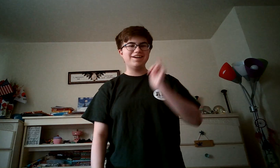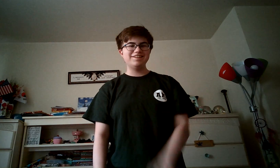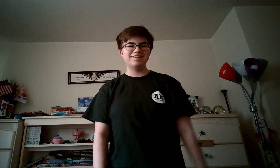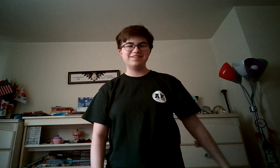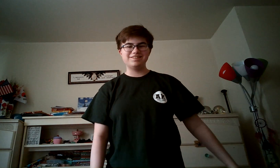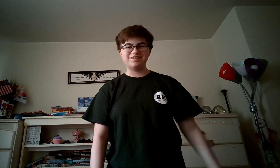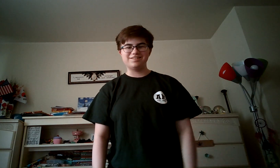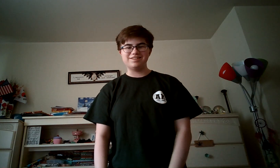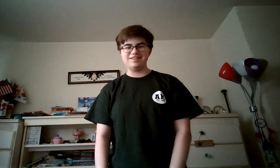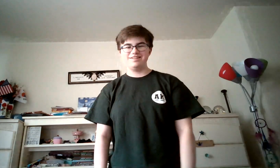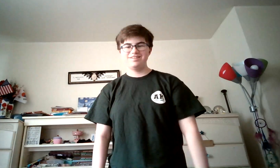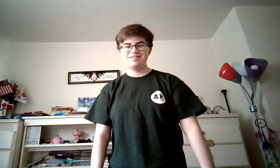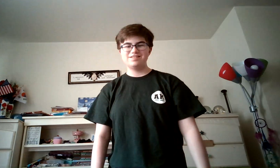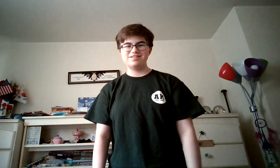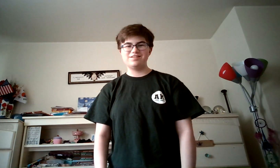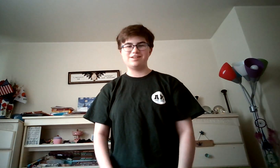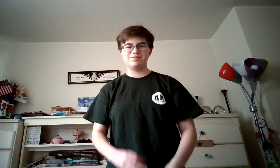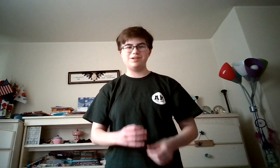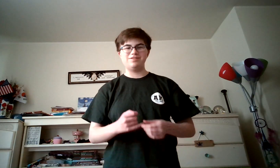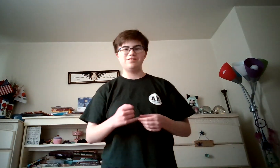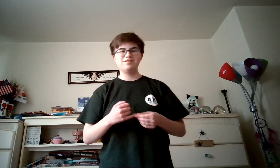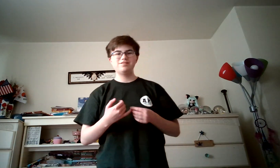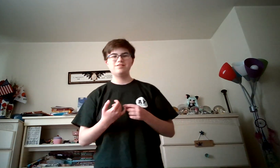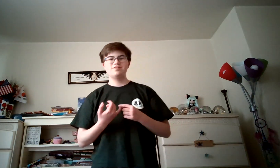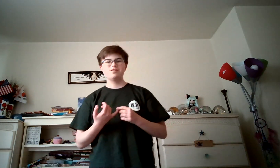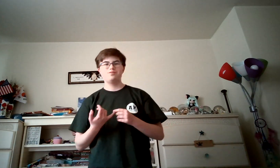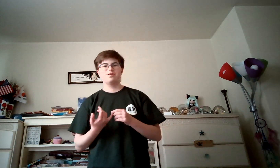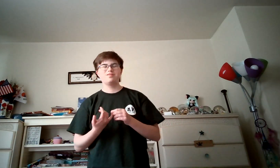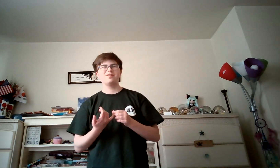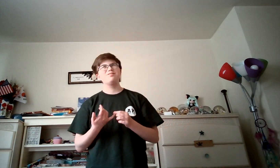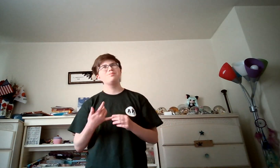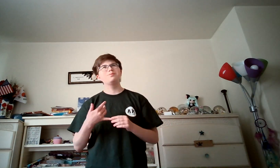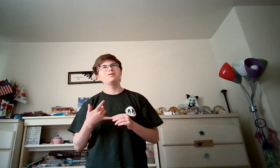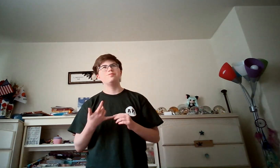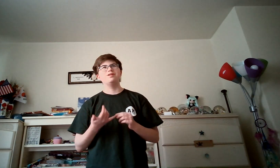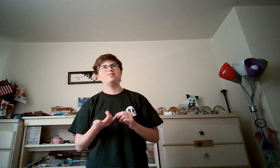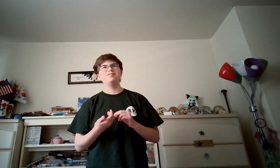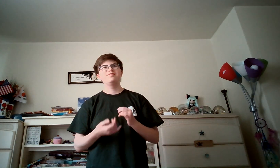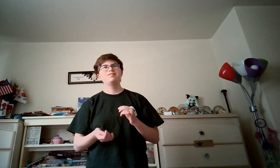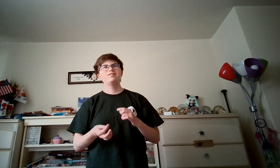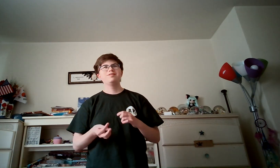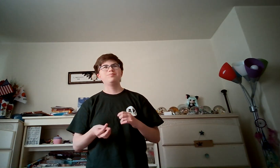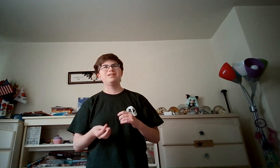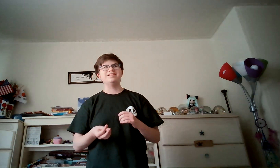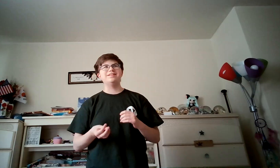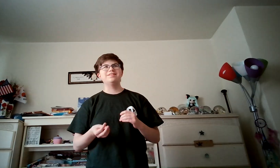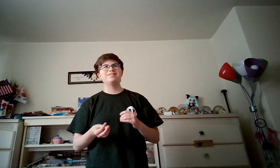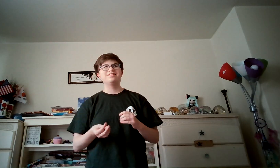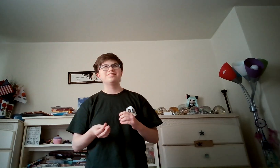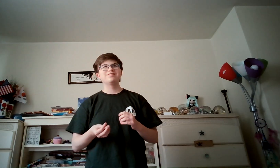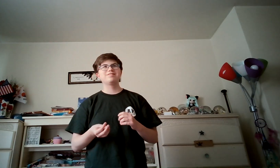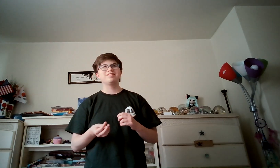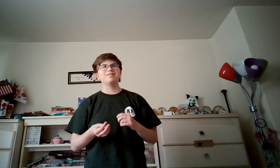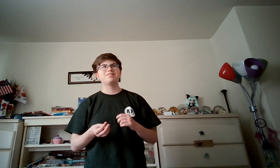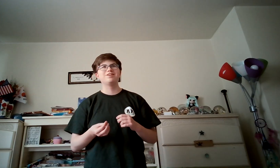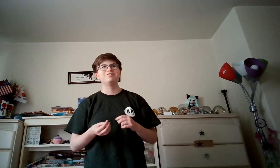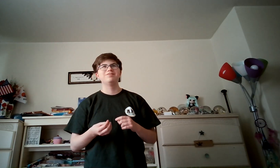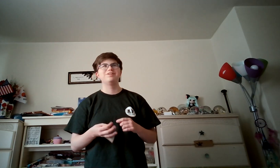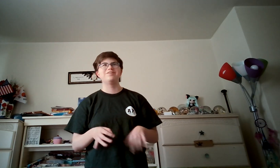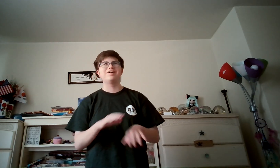I did already talk about quirks. I don't remember when it was, but it was like a 30-minute video where I was just